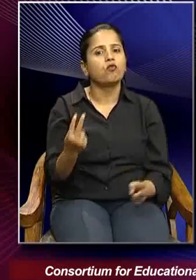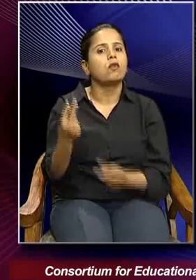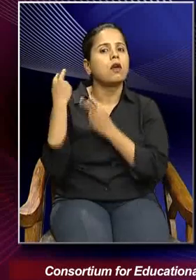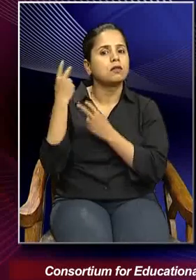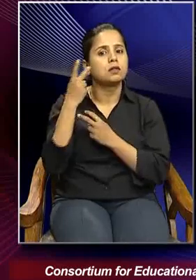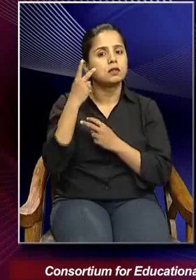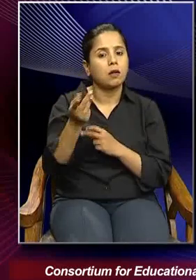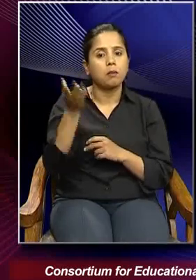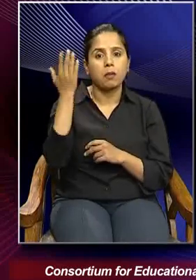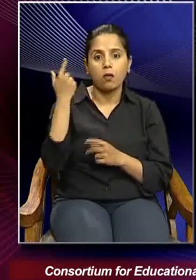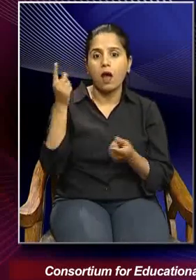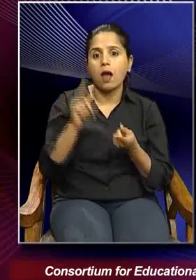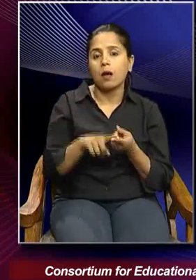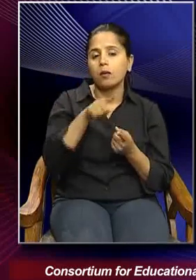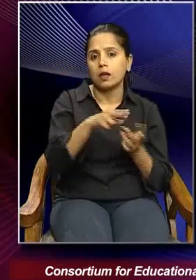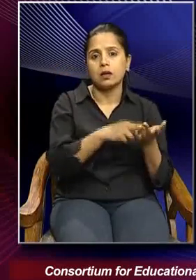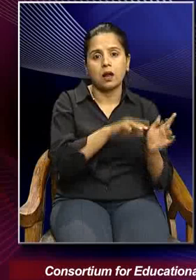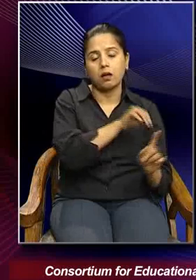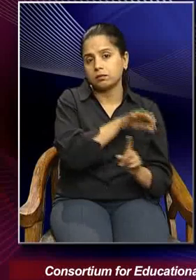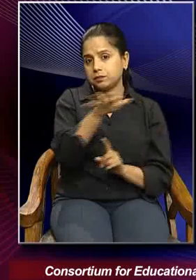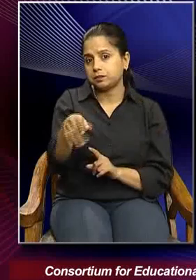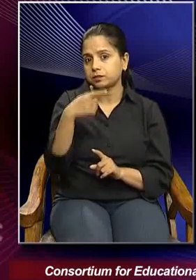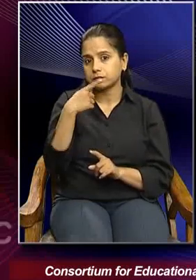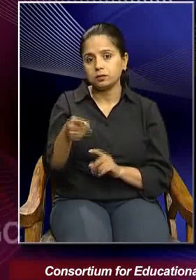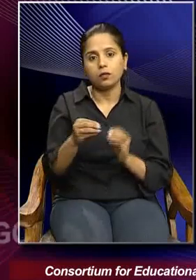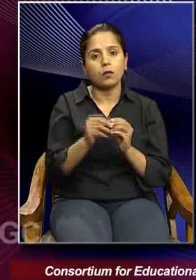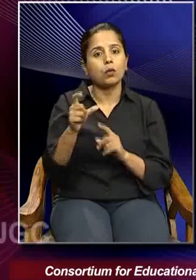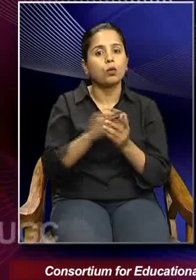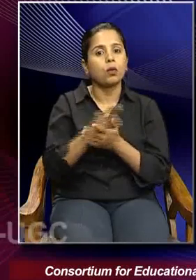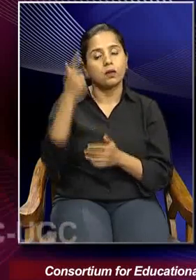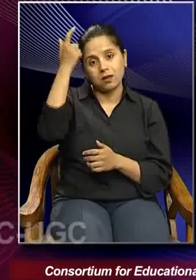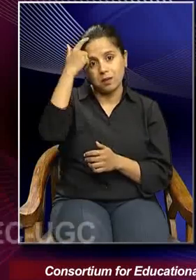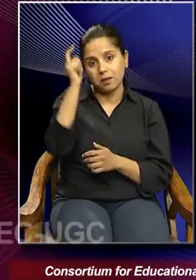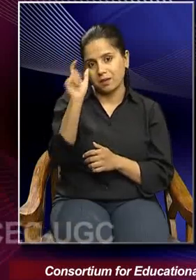the Prakriti onto the Buddhi, which